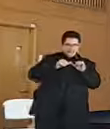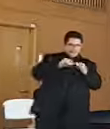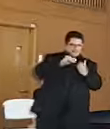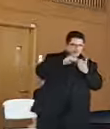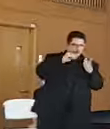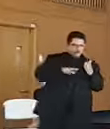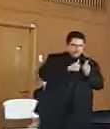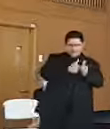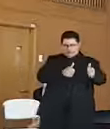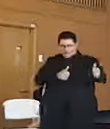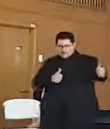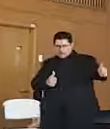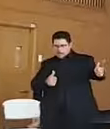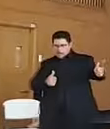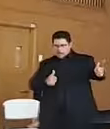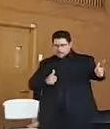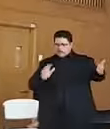behind and getting them